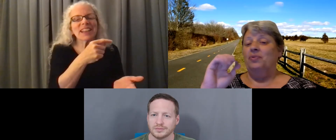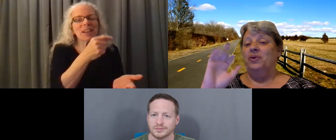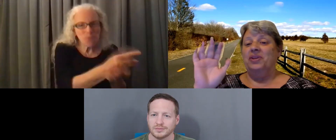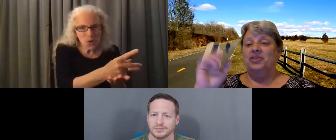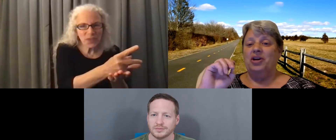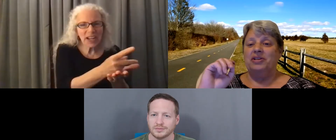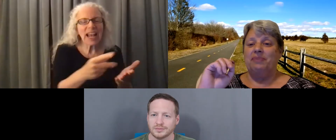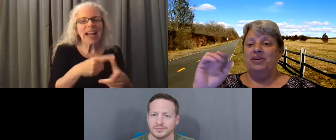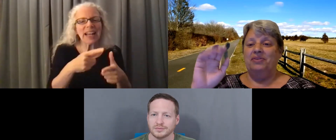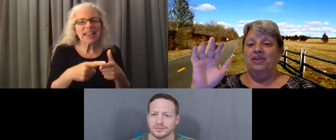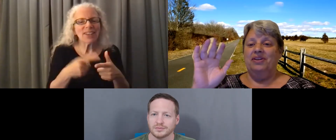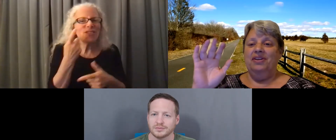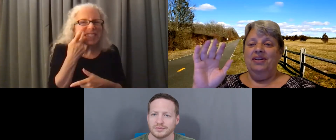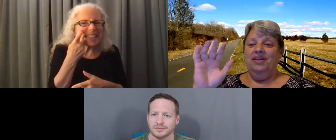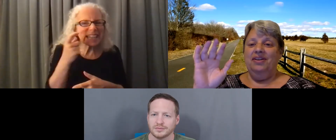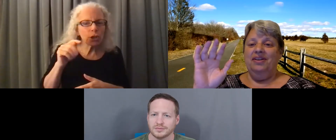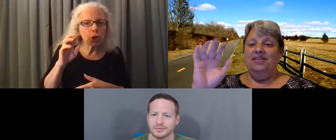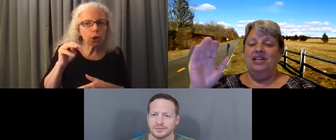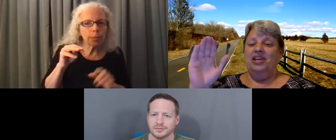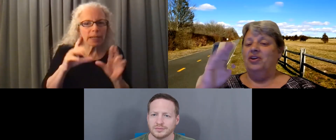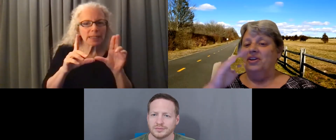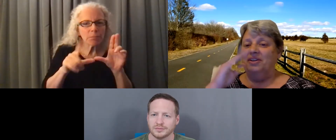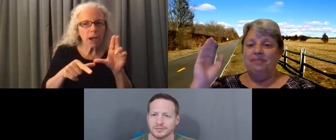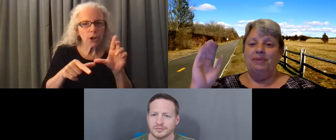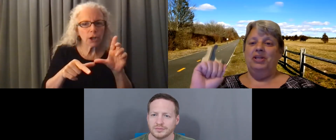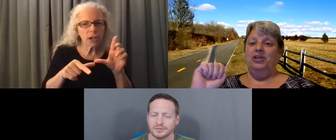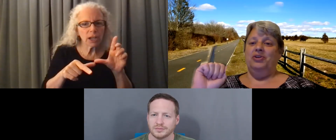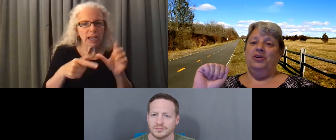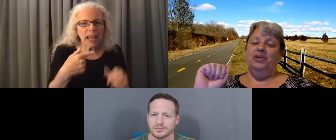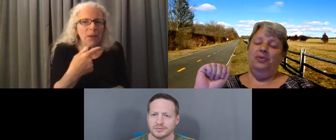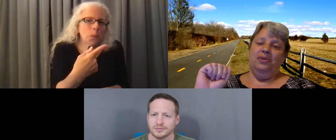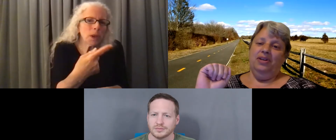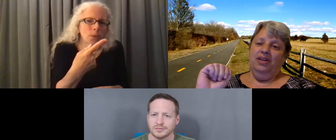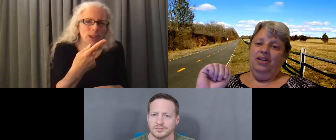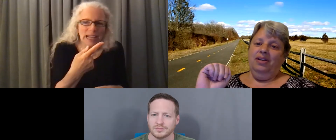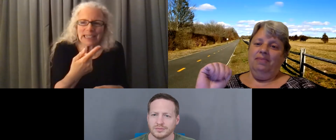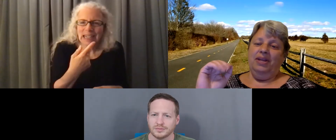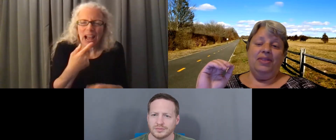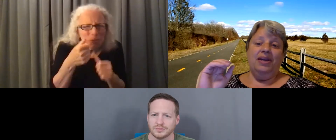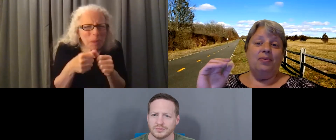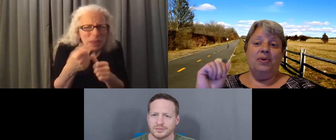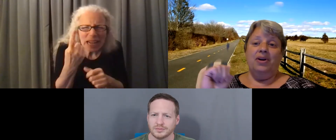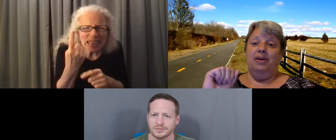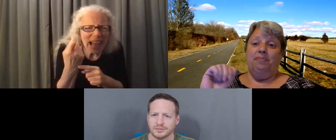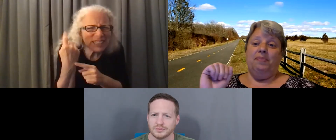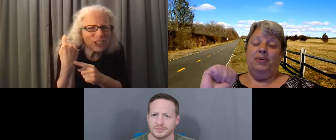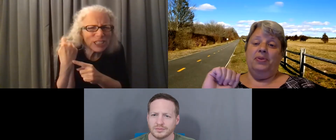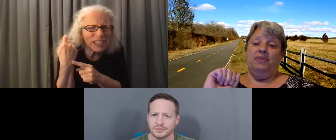only talked about staying on like maybe a year ago. I think we're up, both of